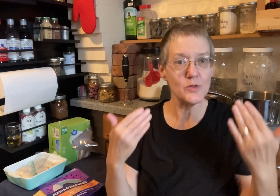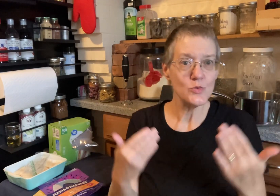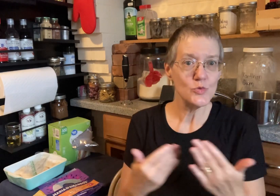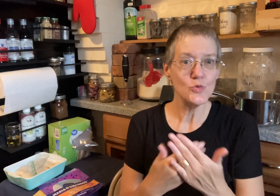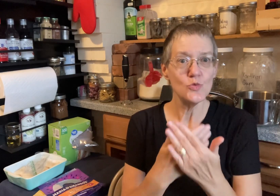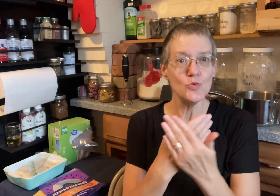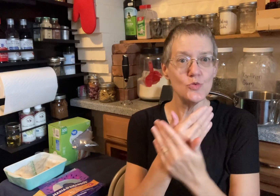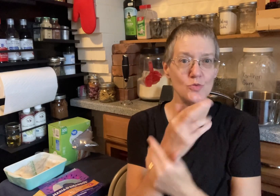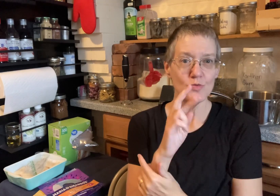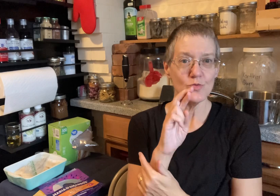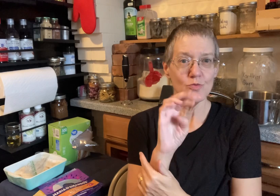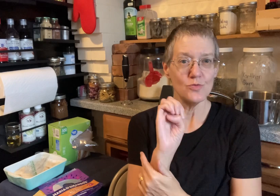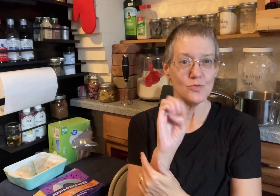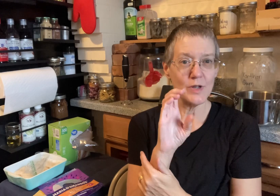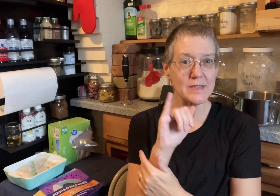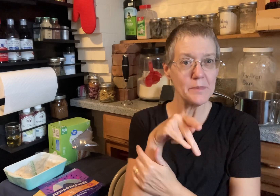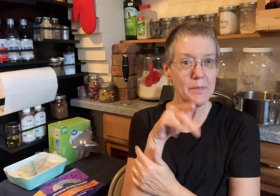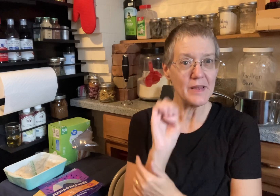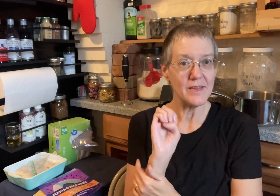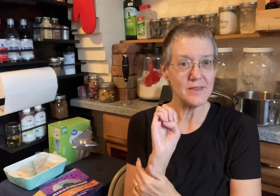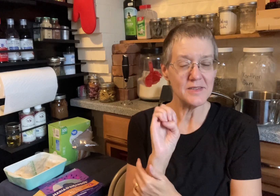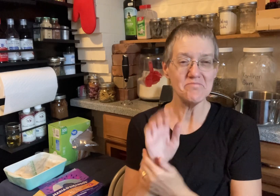It's exciting to have a new recipe.